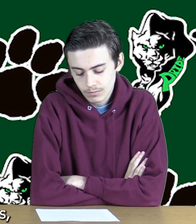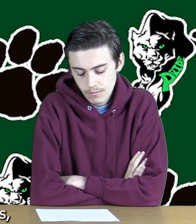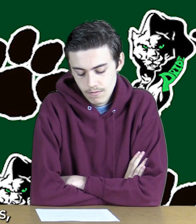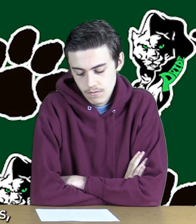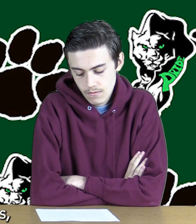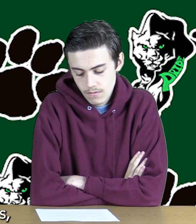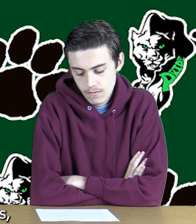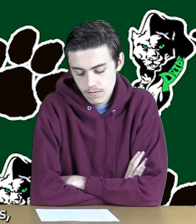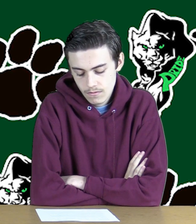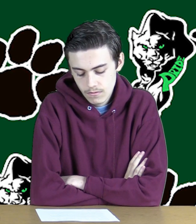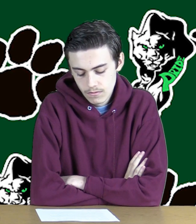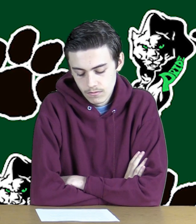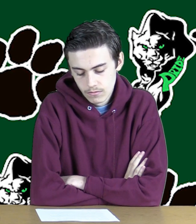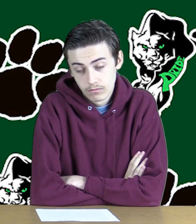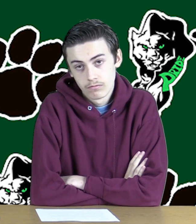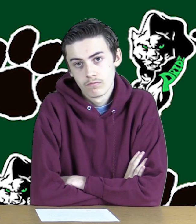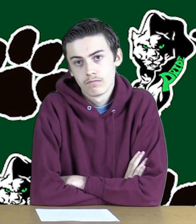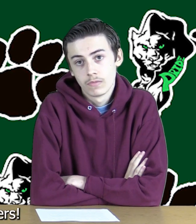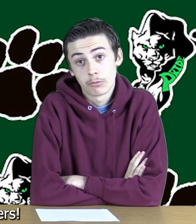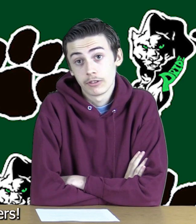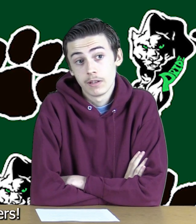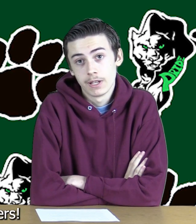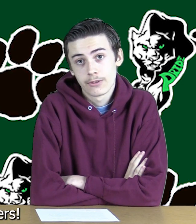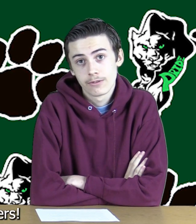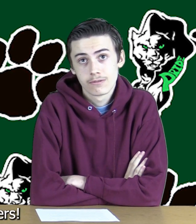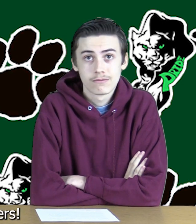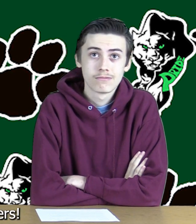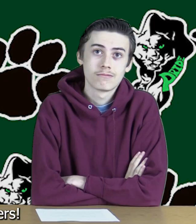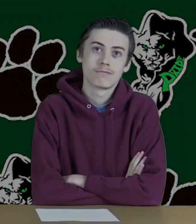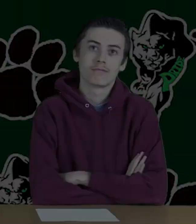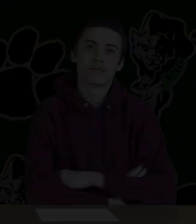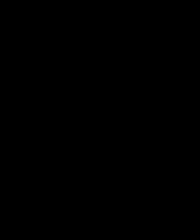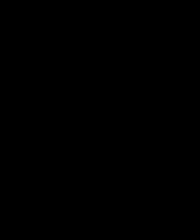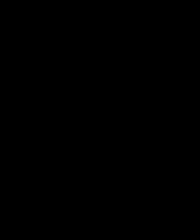beans, graham crackers, fruit, and milk. Have a great day, Panthers. Yeah.